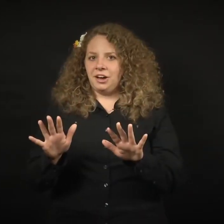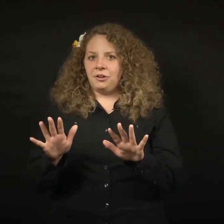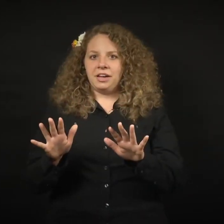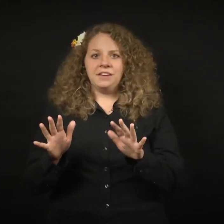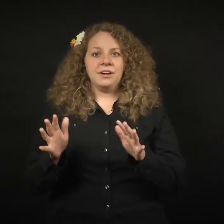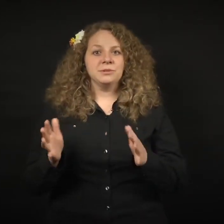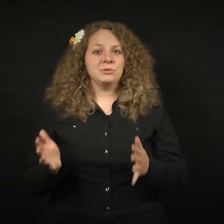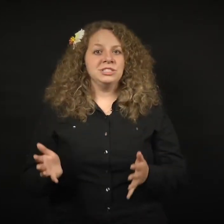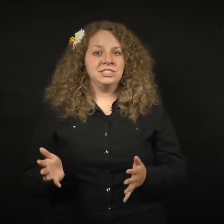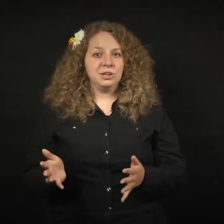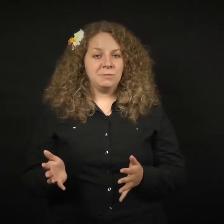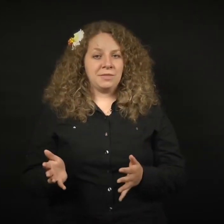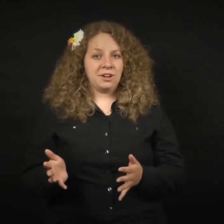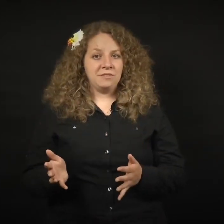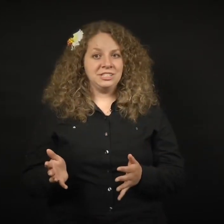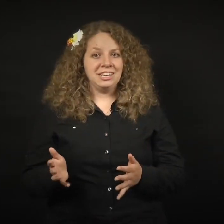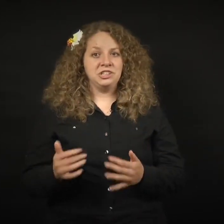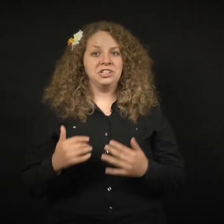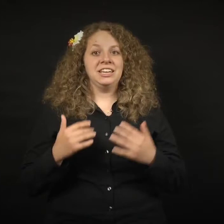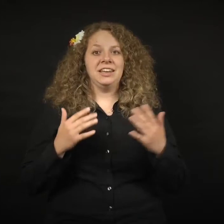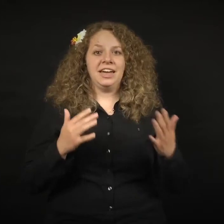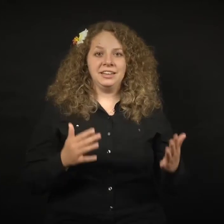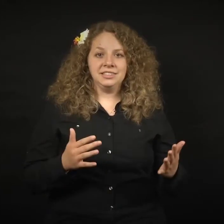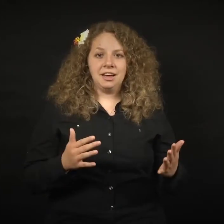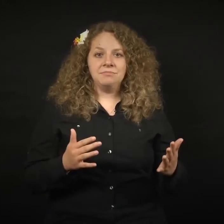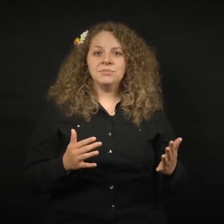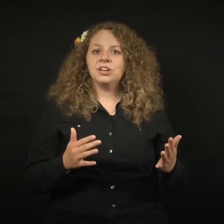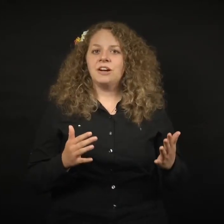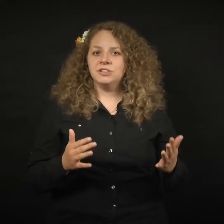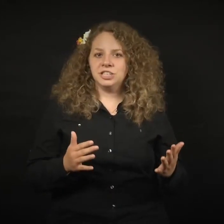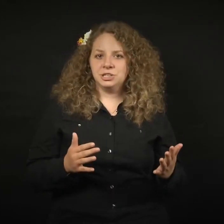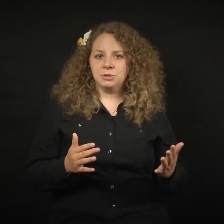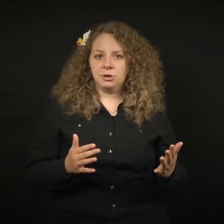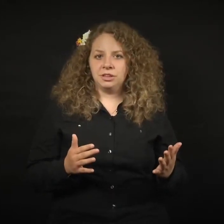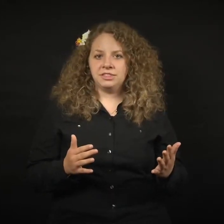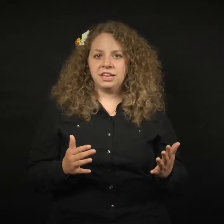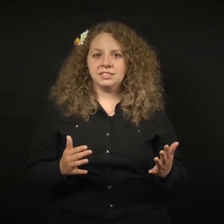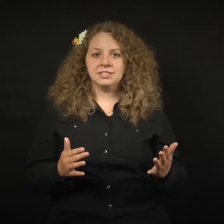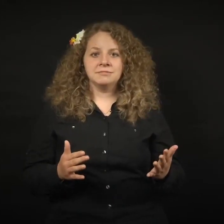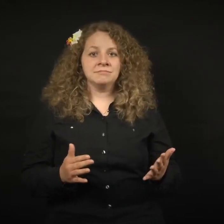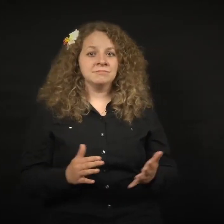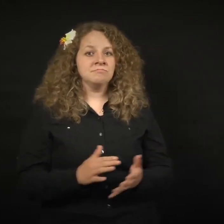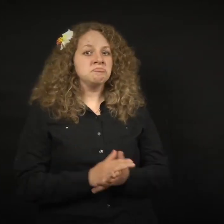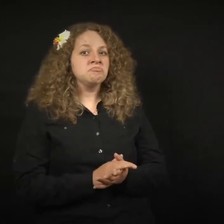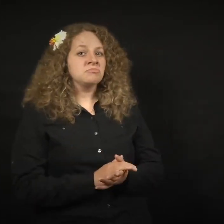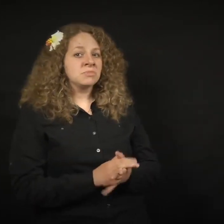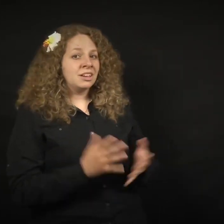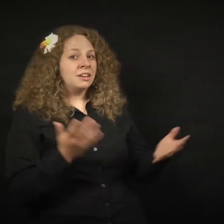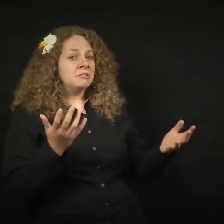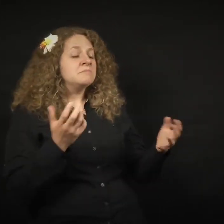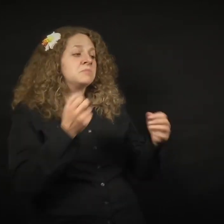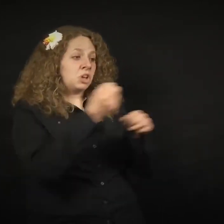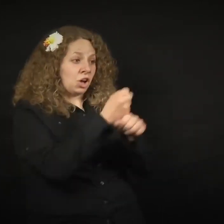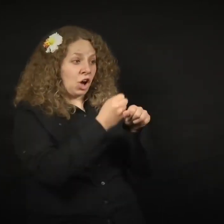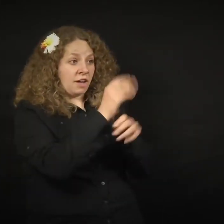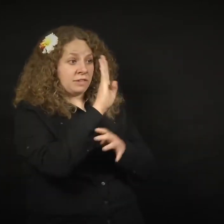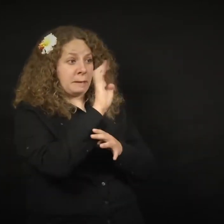say, my friend said that Coffee Bean is better than Starbucks. But I told her that Starbucks is better because they have pumpkin